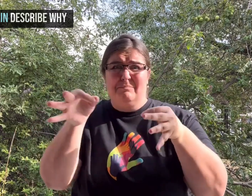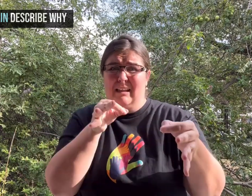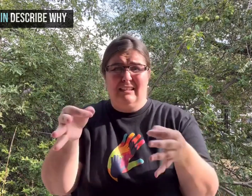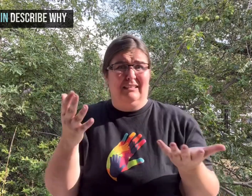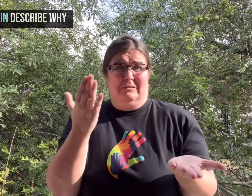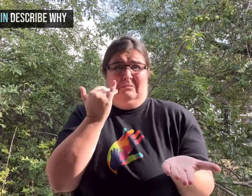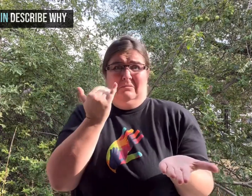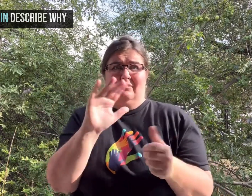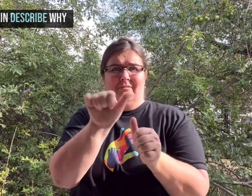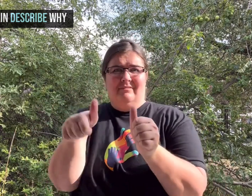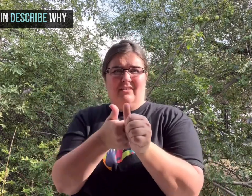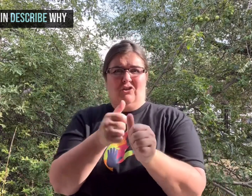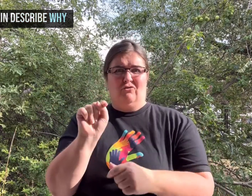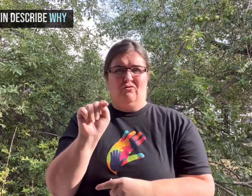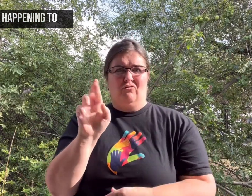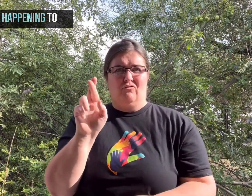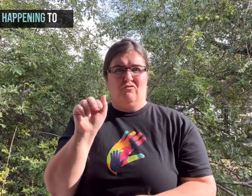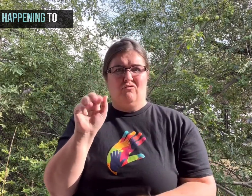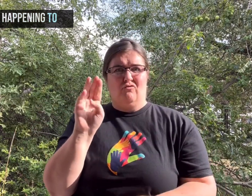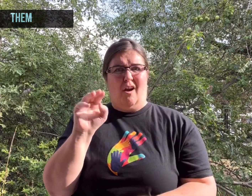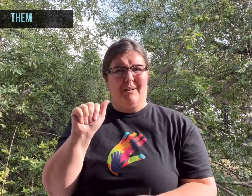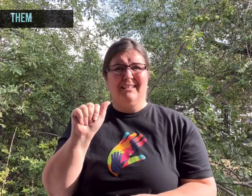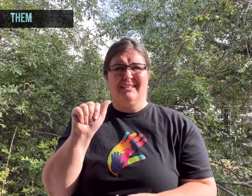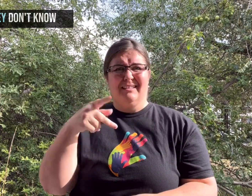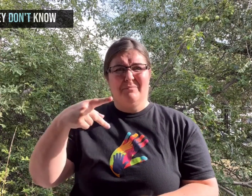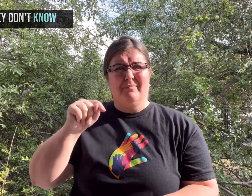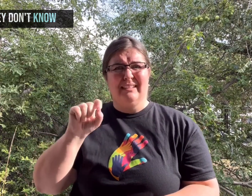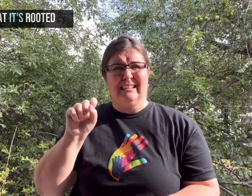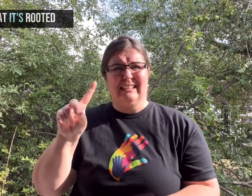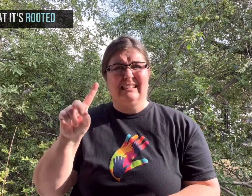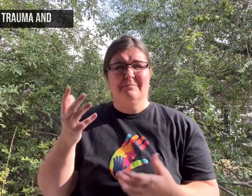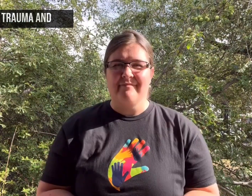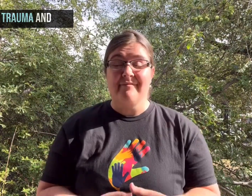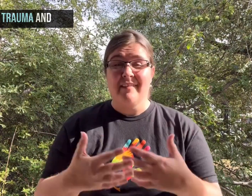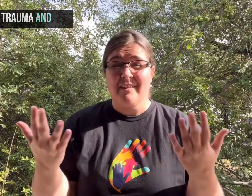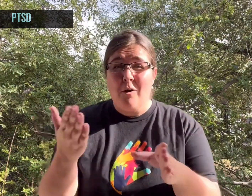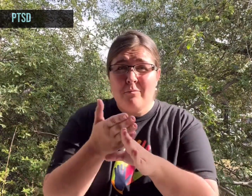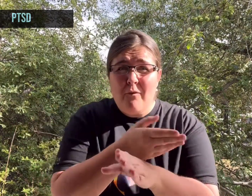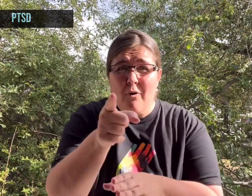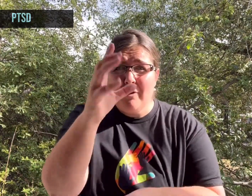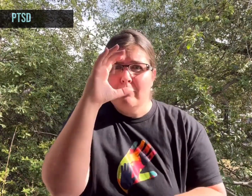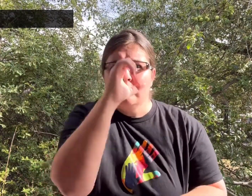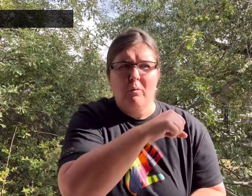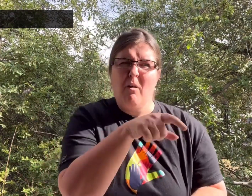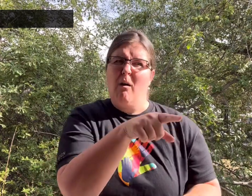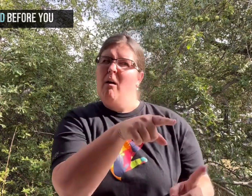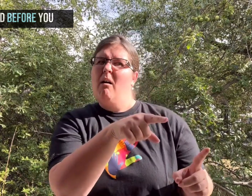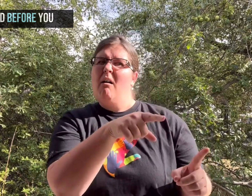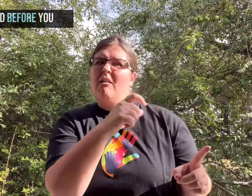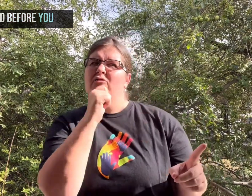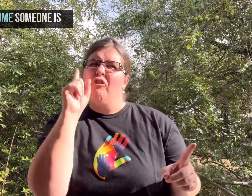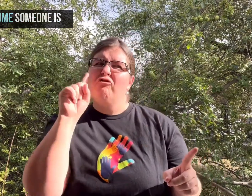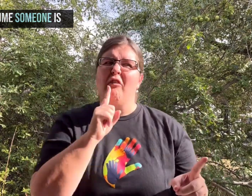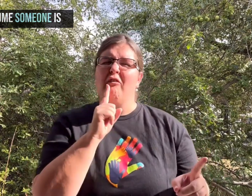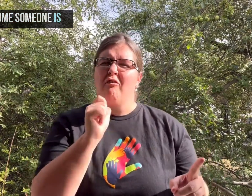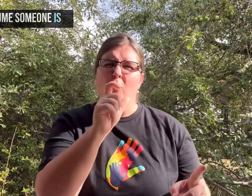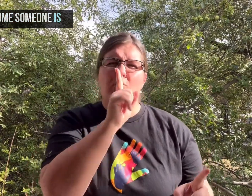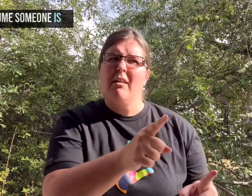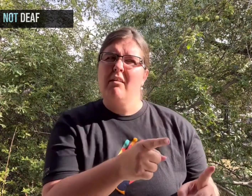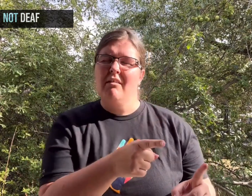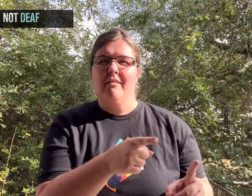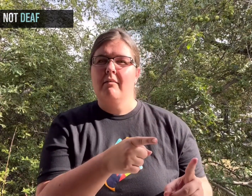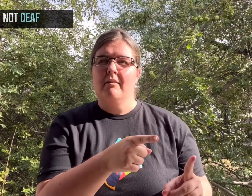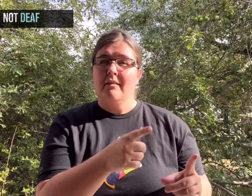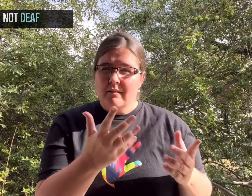can't describe why it's happening to them. They don't know that it's rooted in trauma and PTSD. And before you assume someone